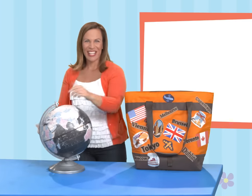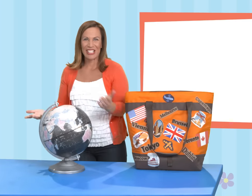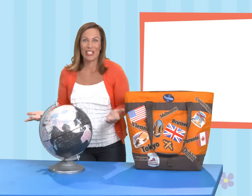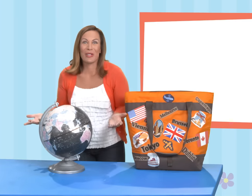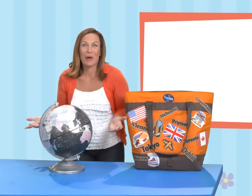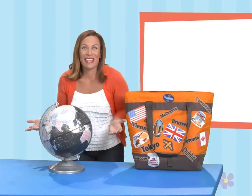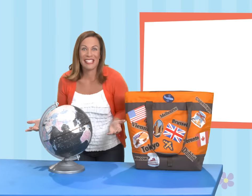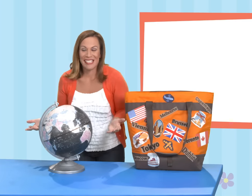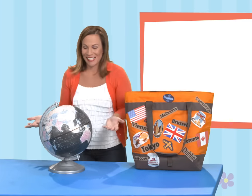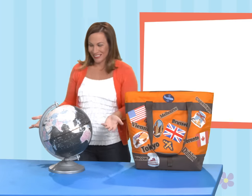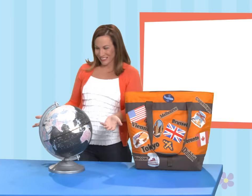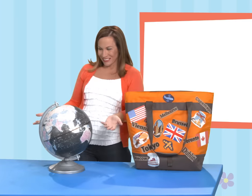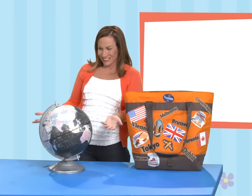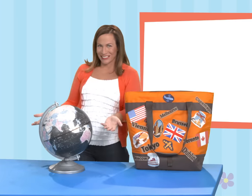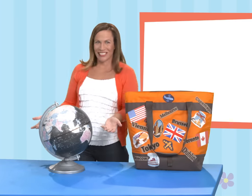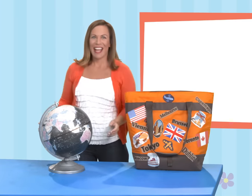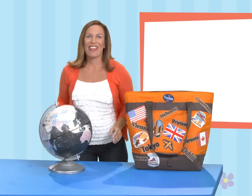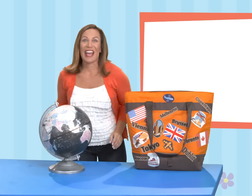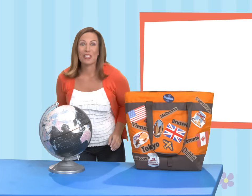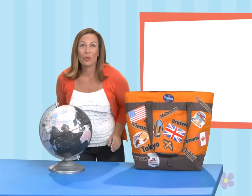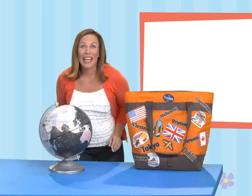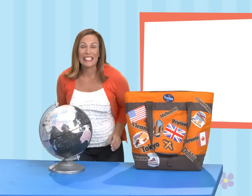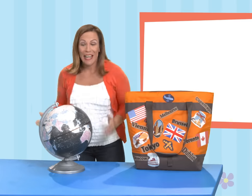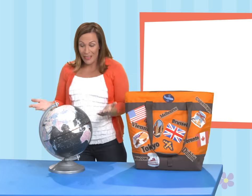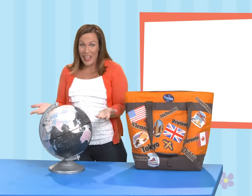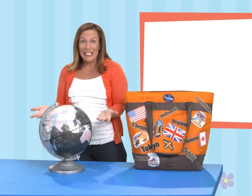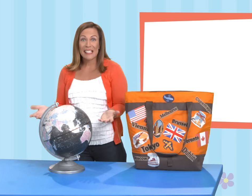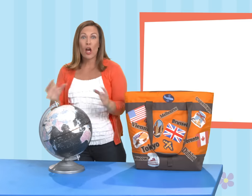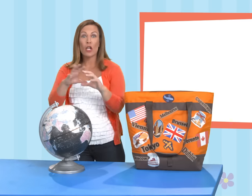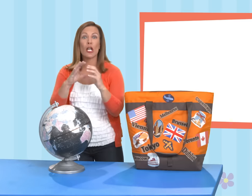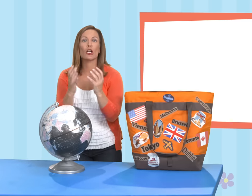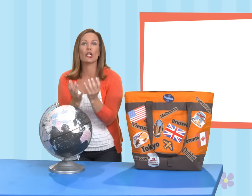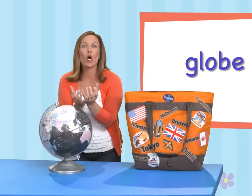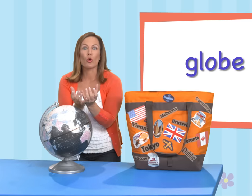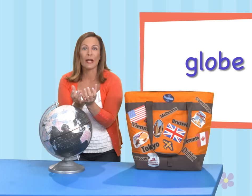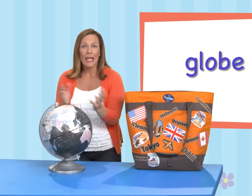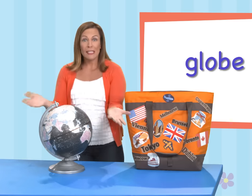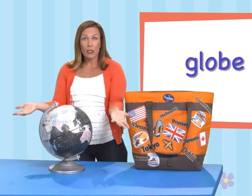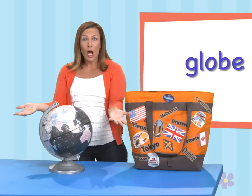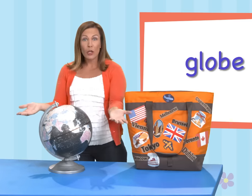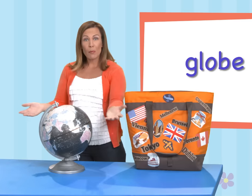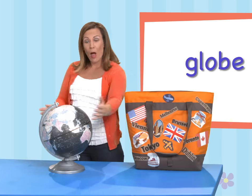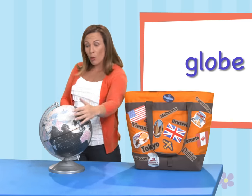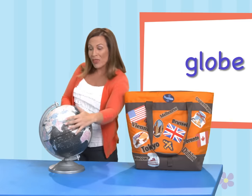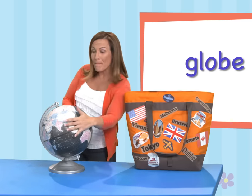Do you know what this is? It's a globe. That's right. This is called a globe. It's a large ball with a